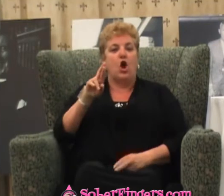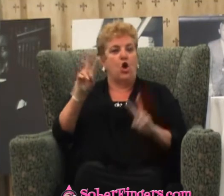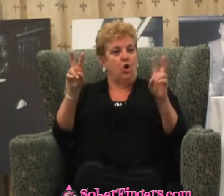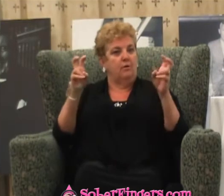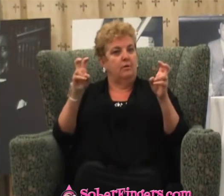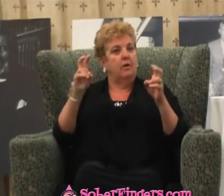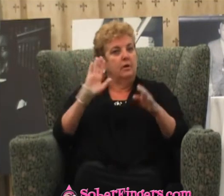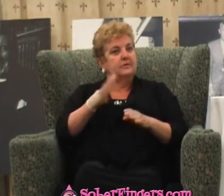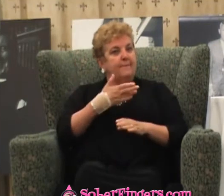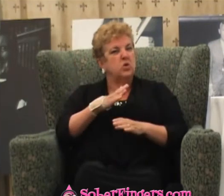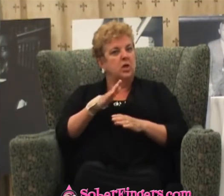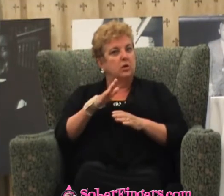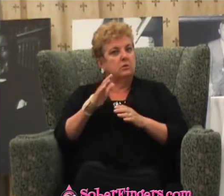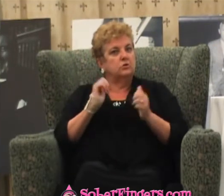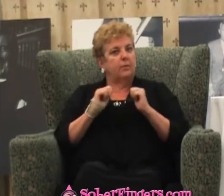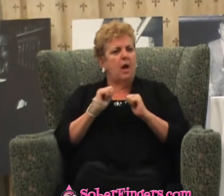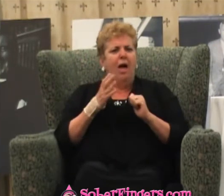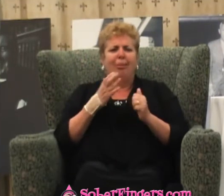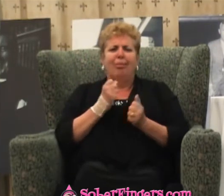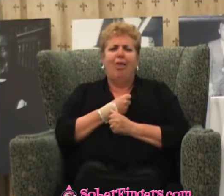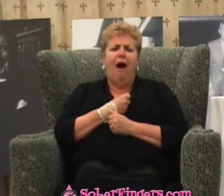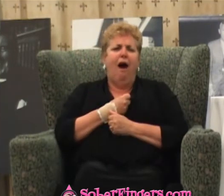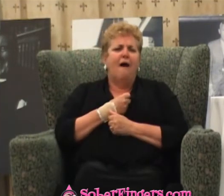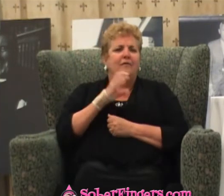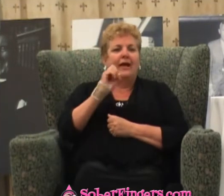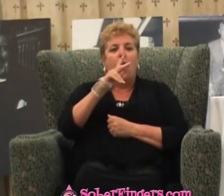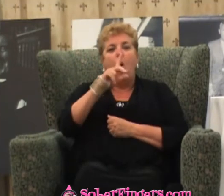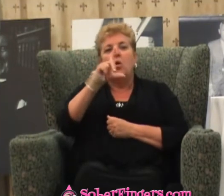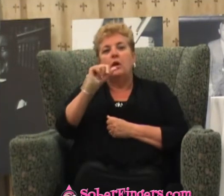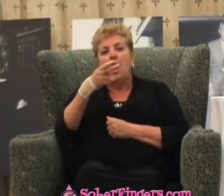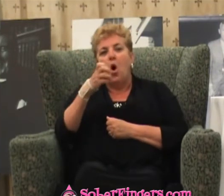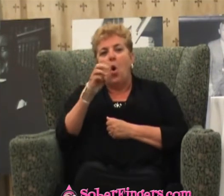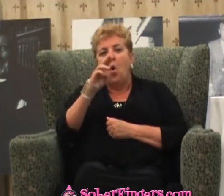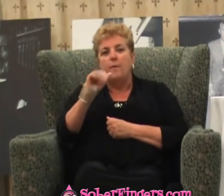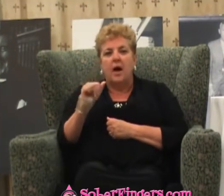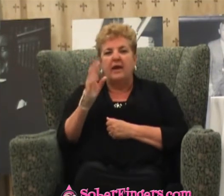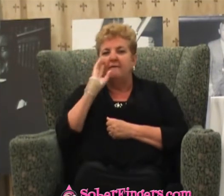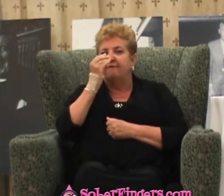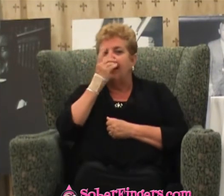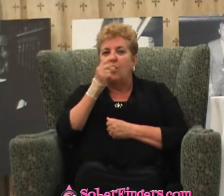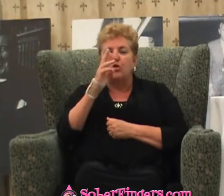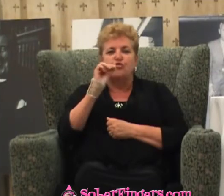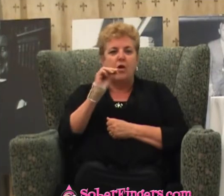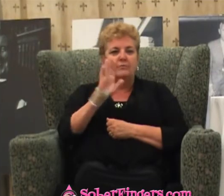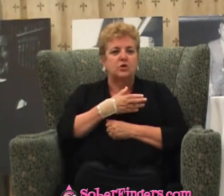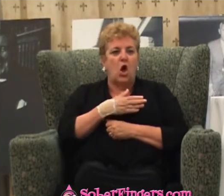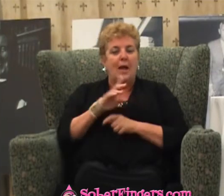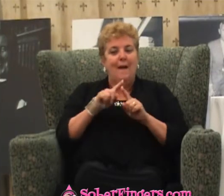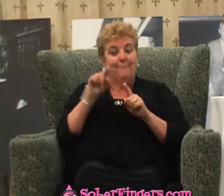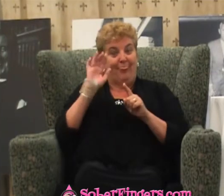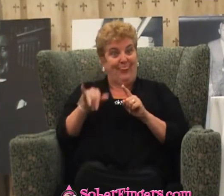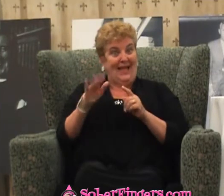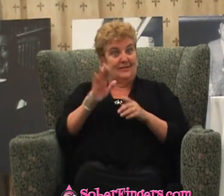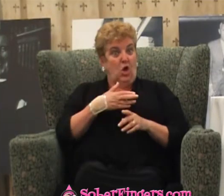comedy. I always loved musical comedies, Oklahoma and Flower Drum Song. But this was one about me. This is about hippies. Hair